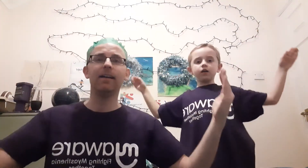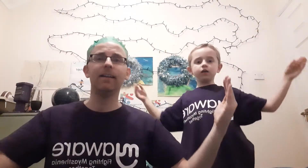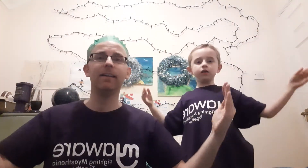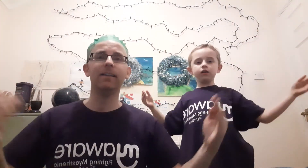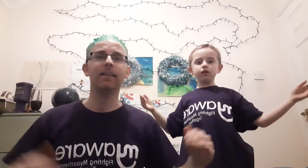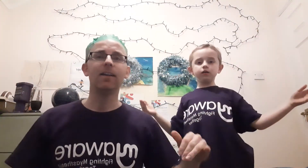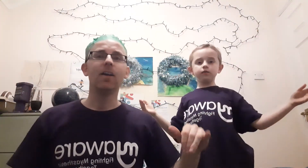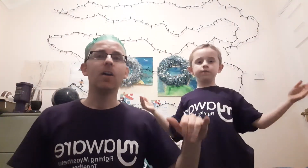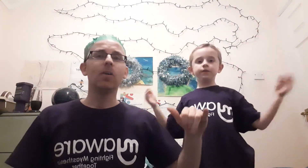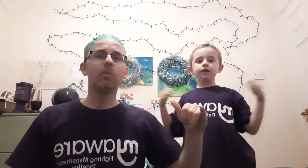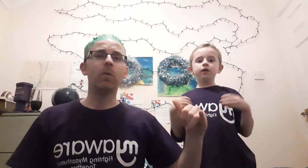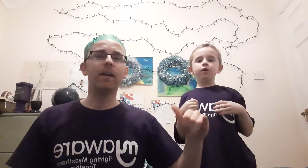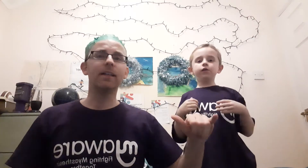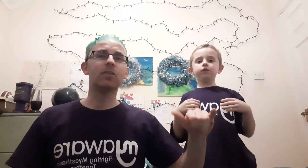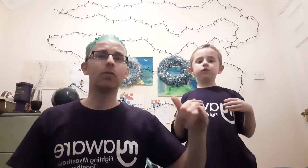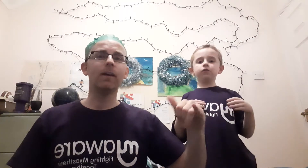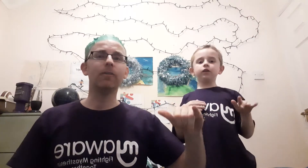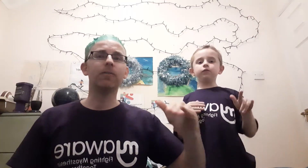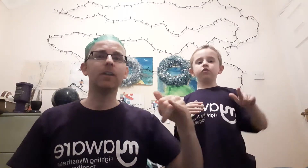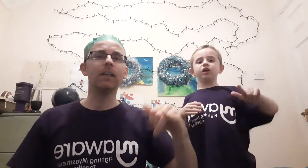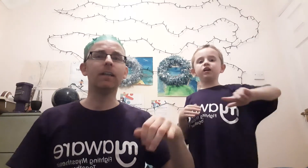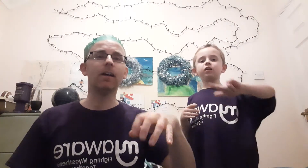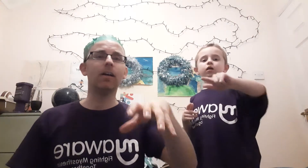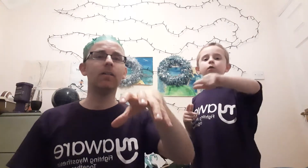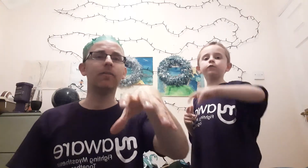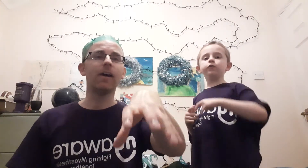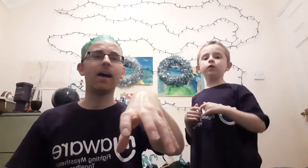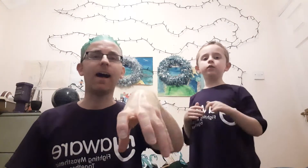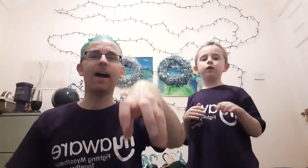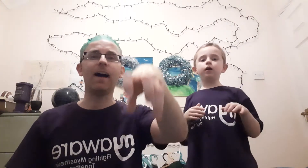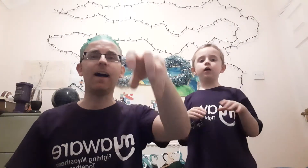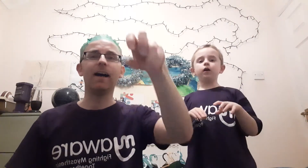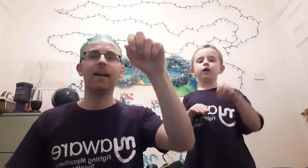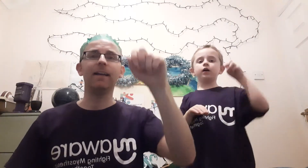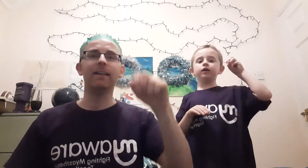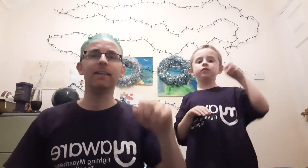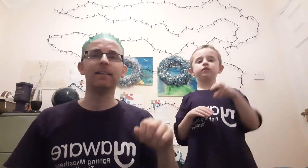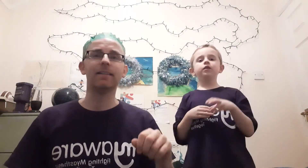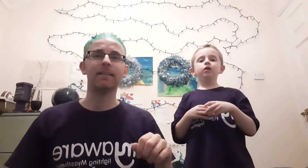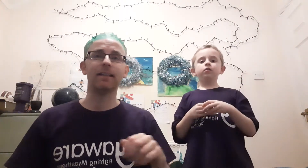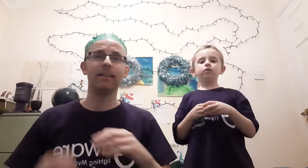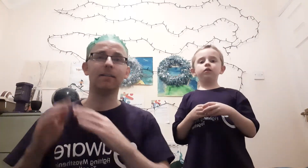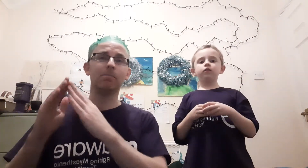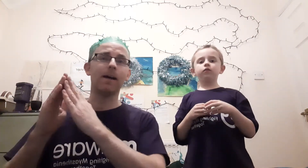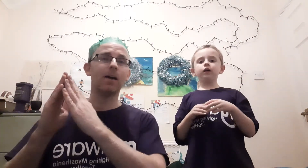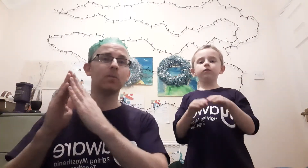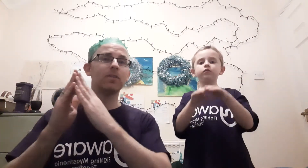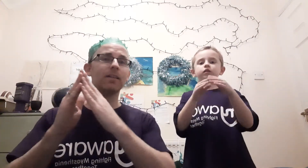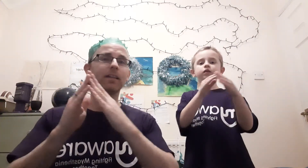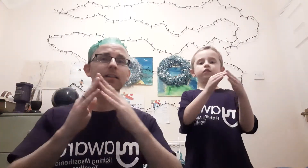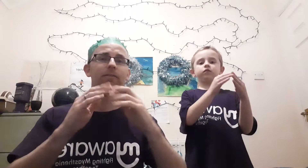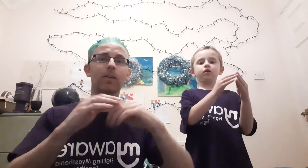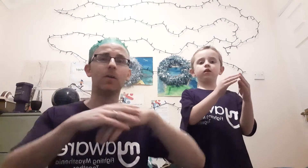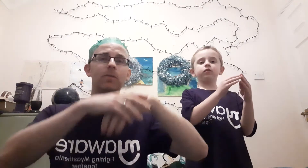sky. We're drifting over icy mountains